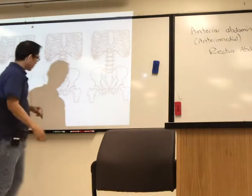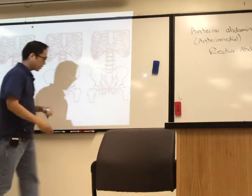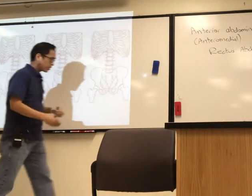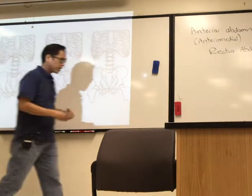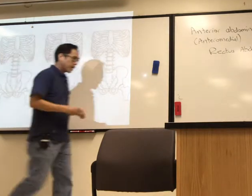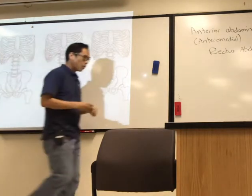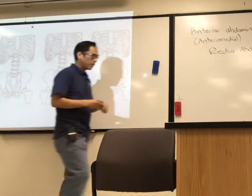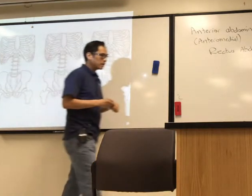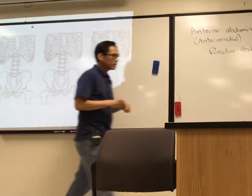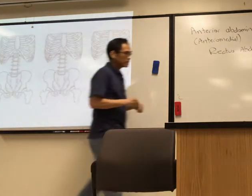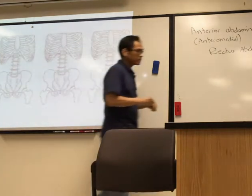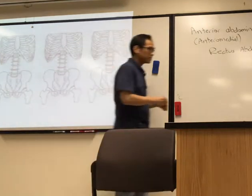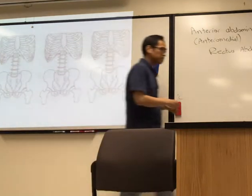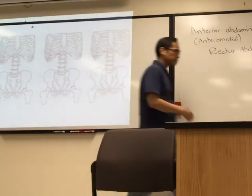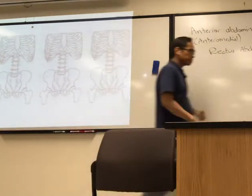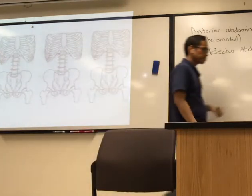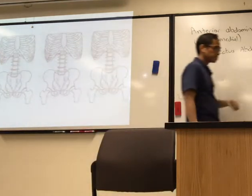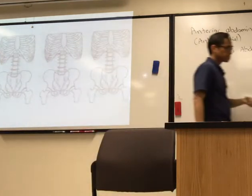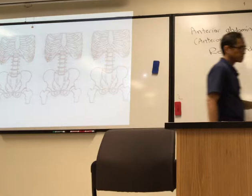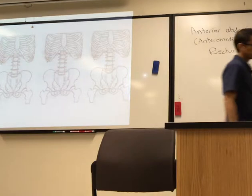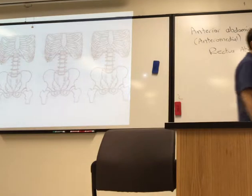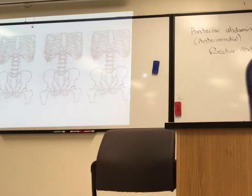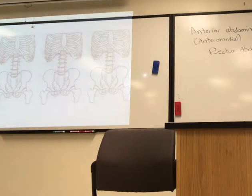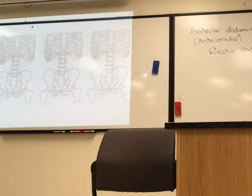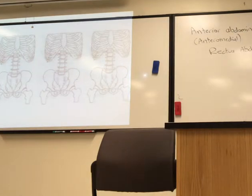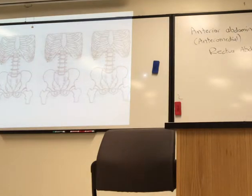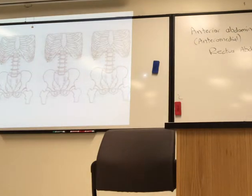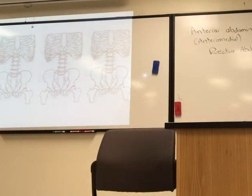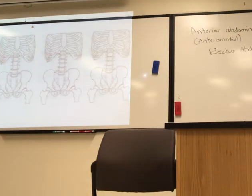So that would be the linea alba.